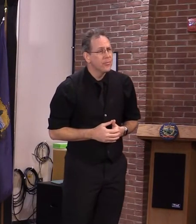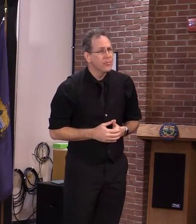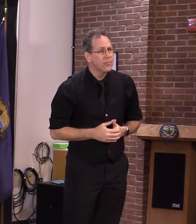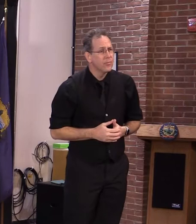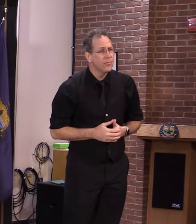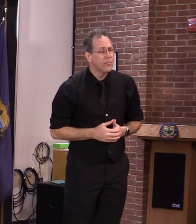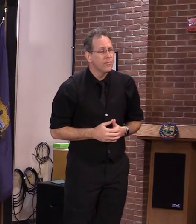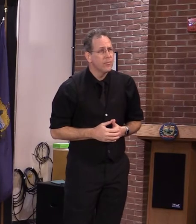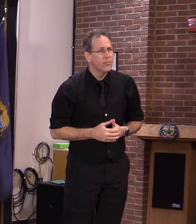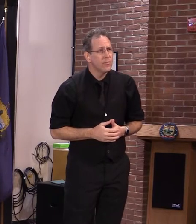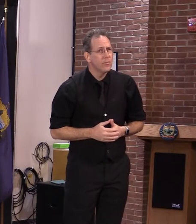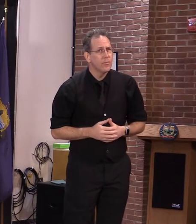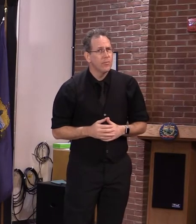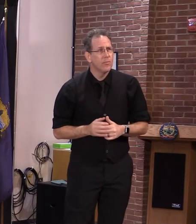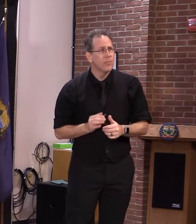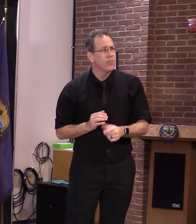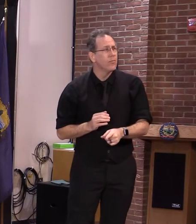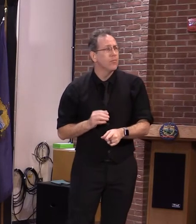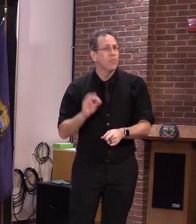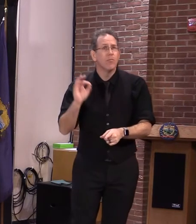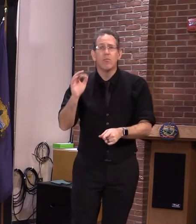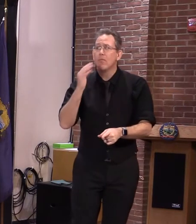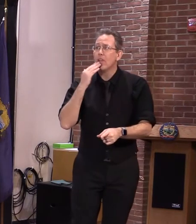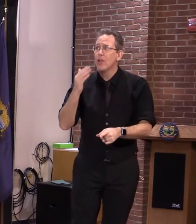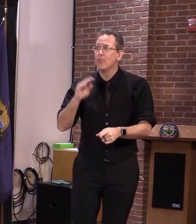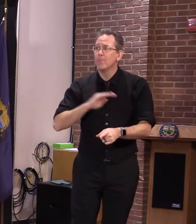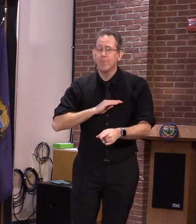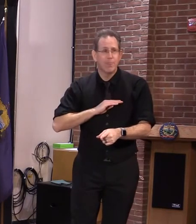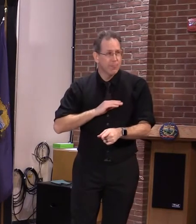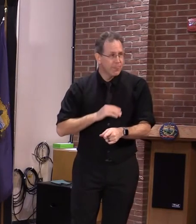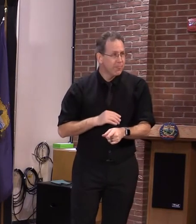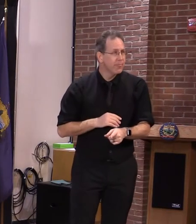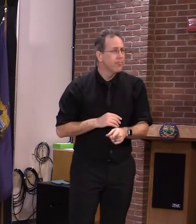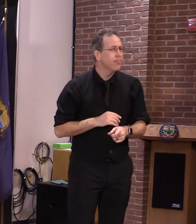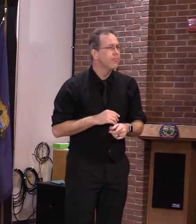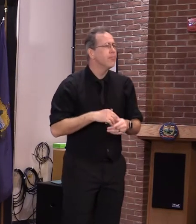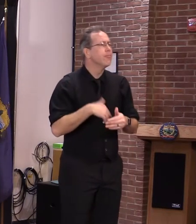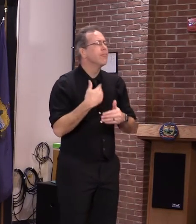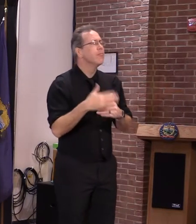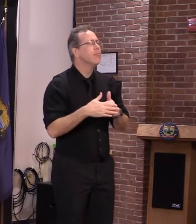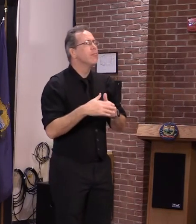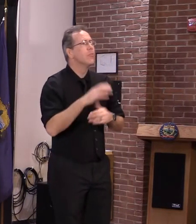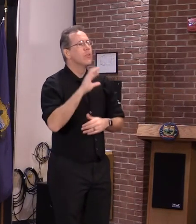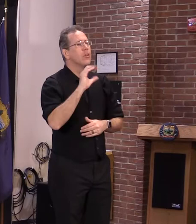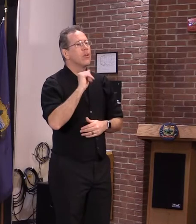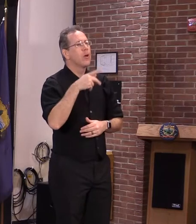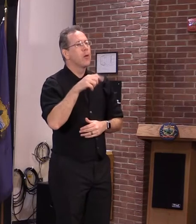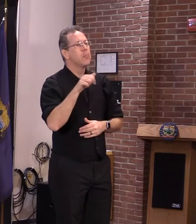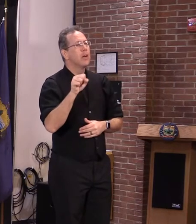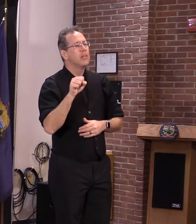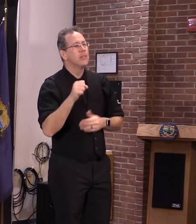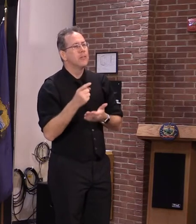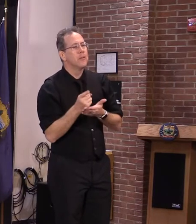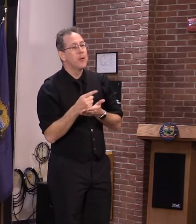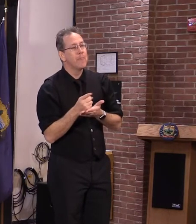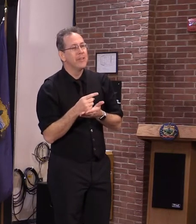All right. We'll move okay, on. That's it for me. Tom Davis, Compass Vermont.